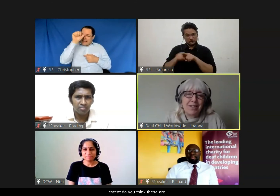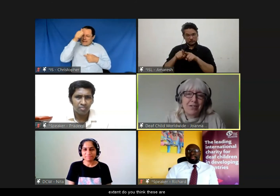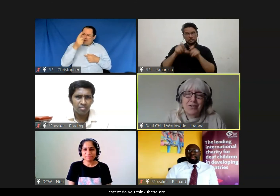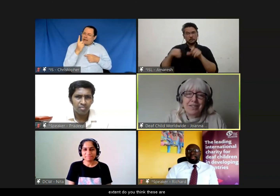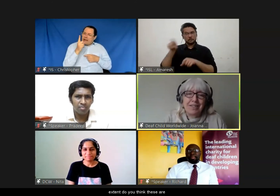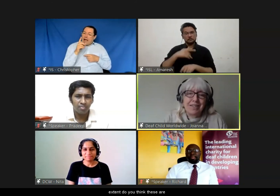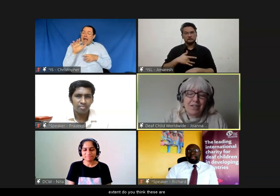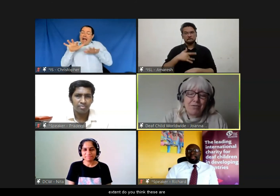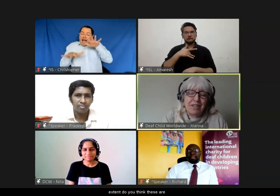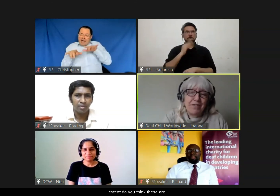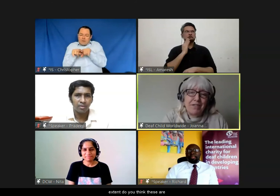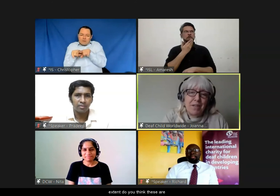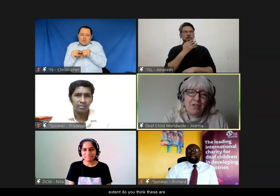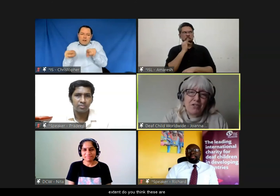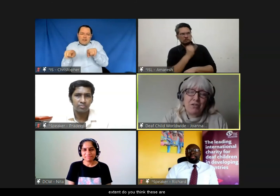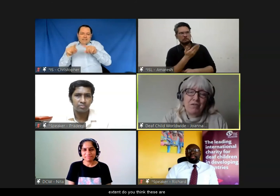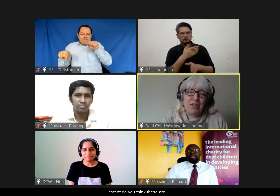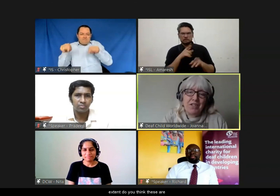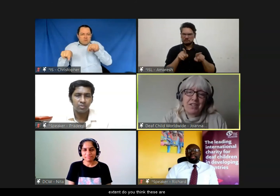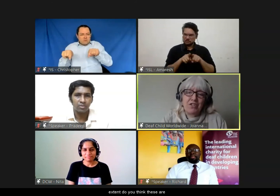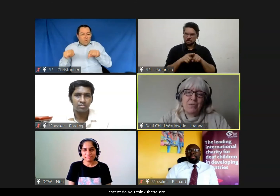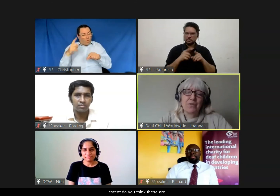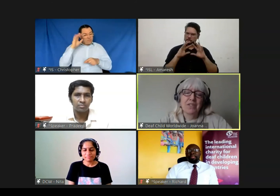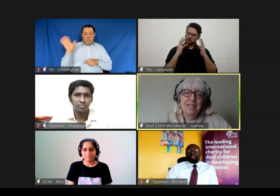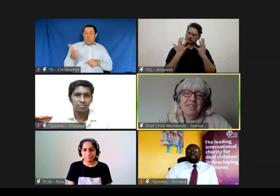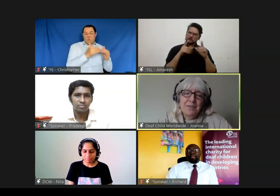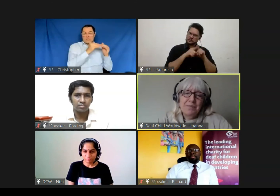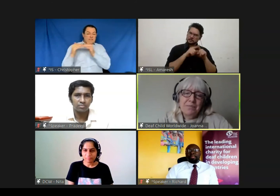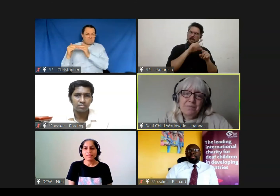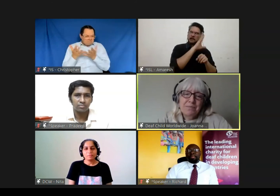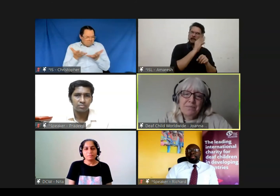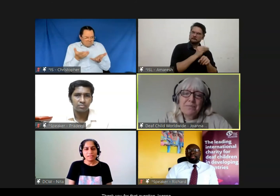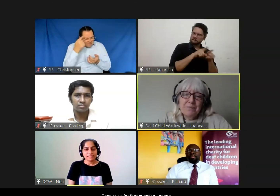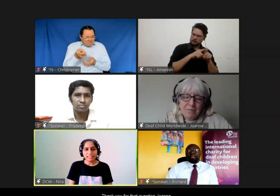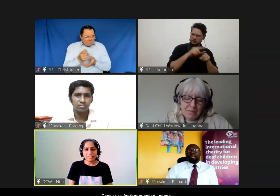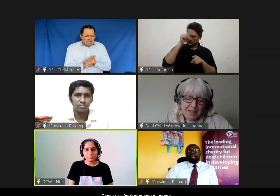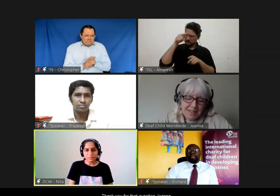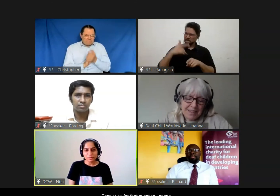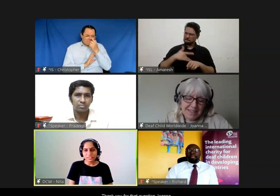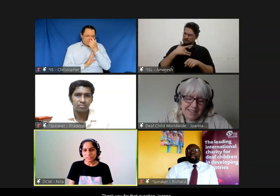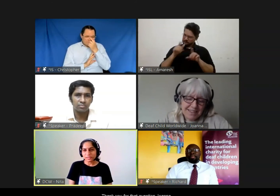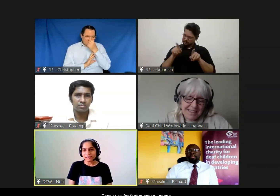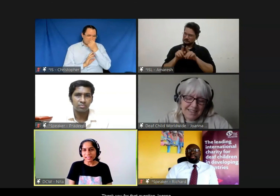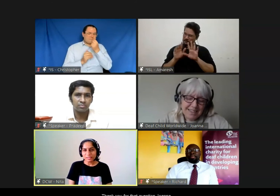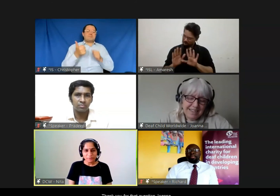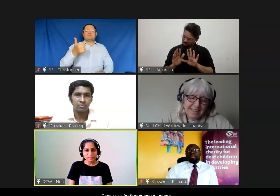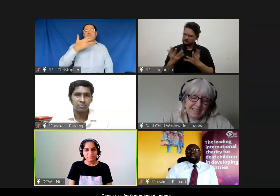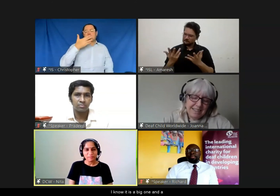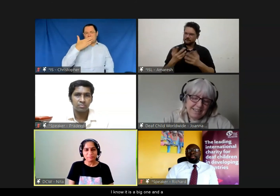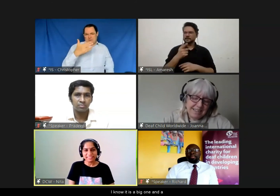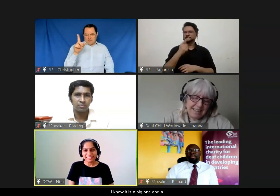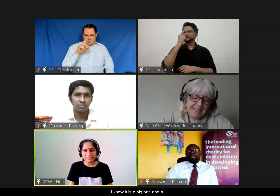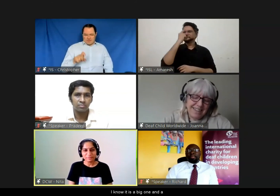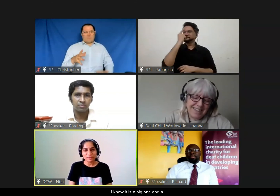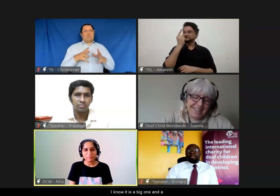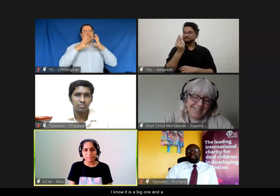extent are, do you think these are really very much universal issues? Right. Thank you for that question, Joanna. I know it is a big